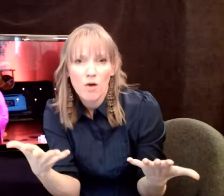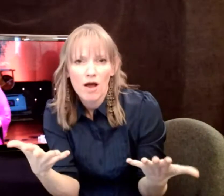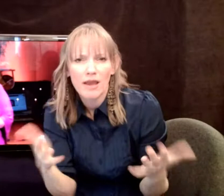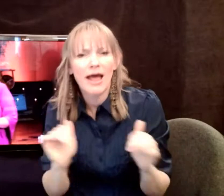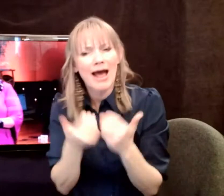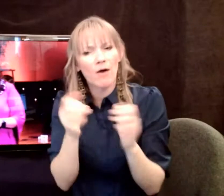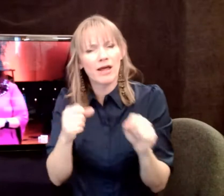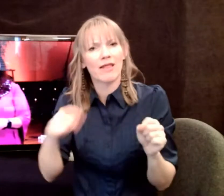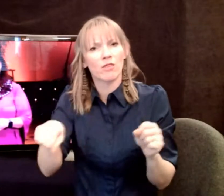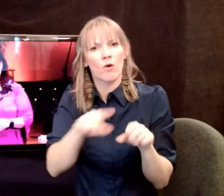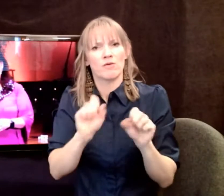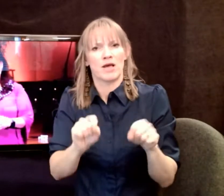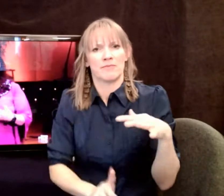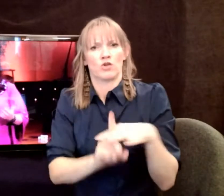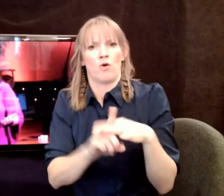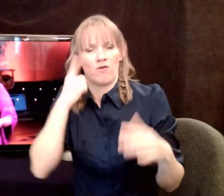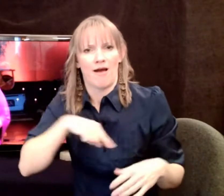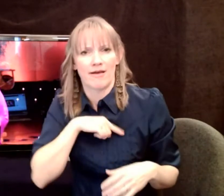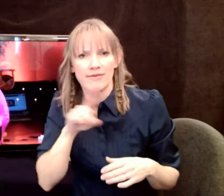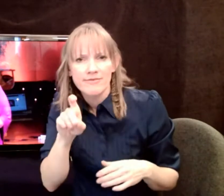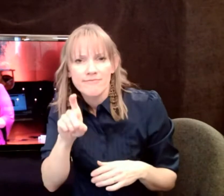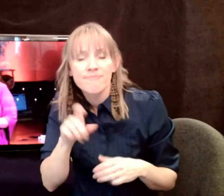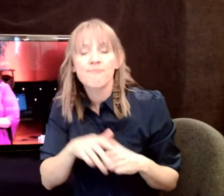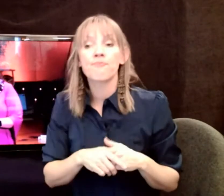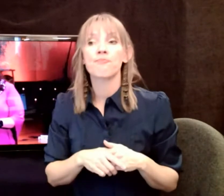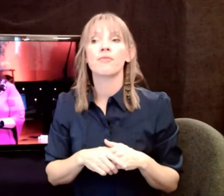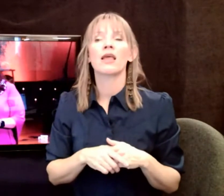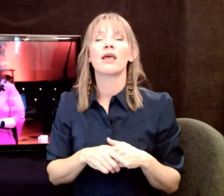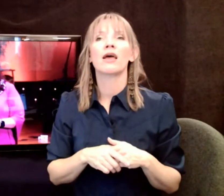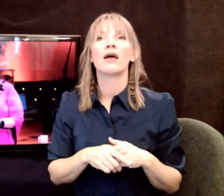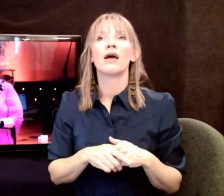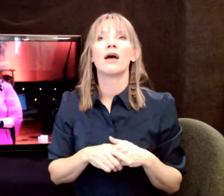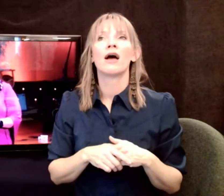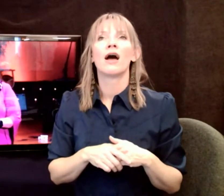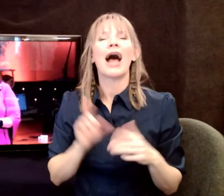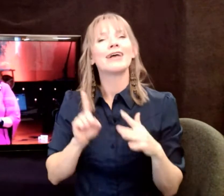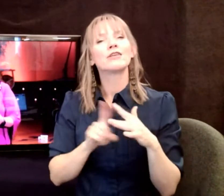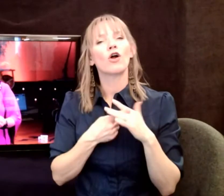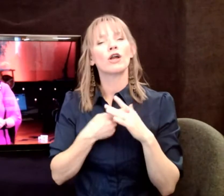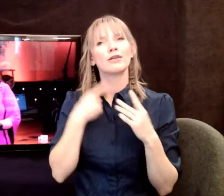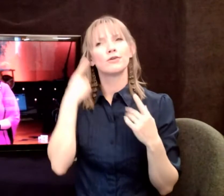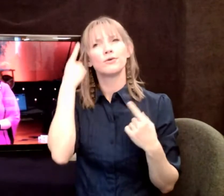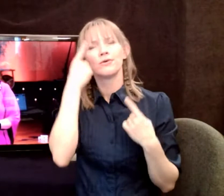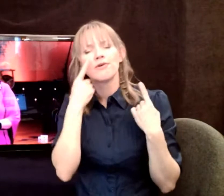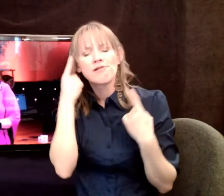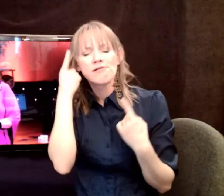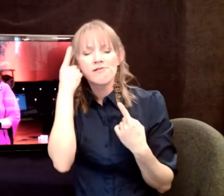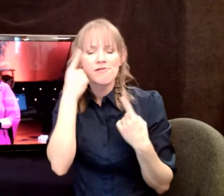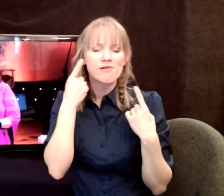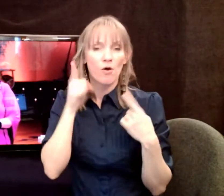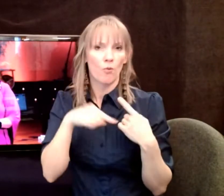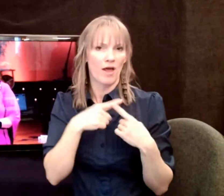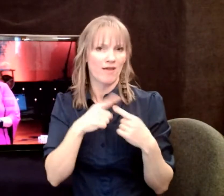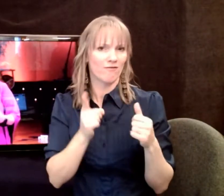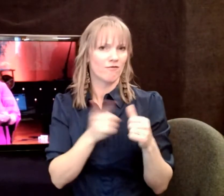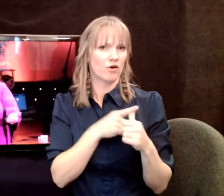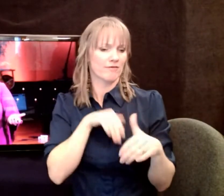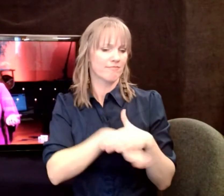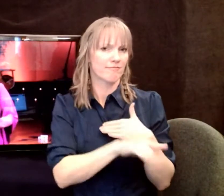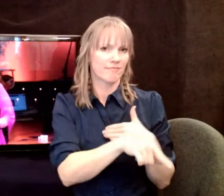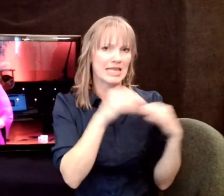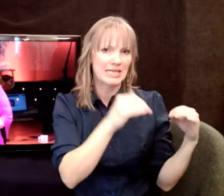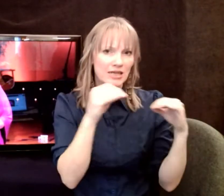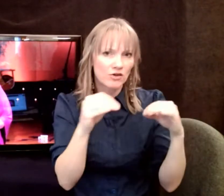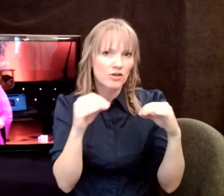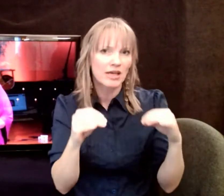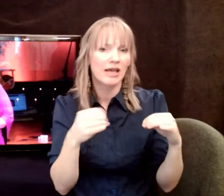emerge? One of the things that I know I began to wonder as I encountered this teaching, as I heard teachers